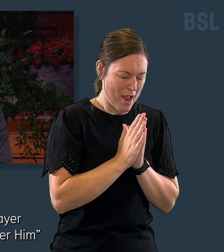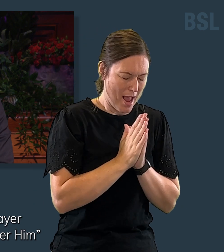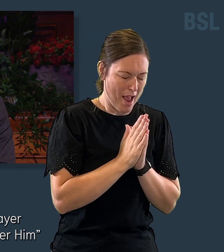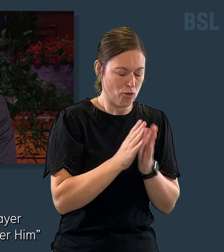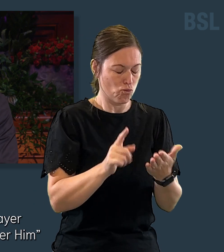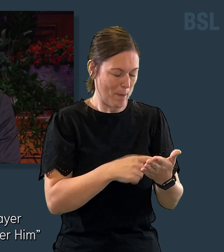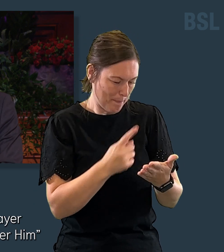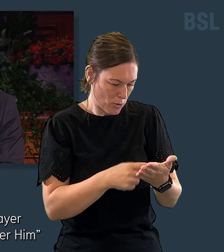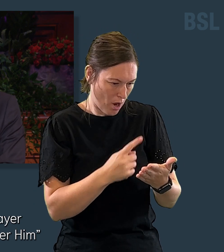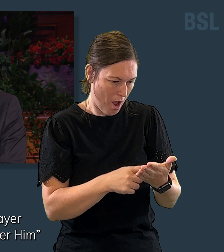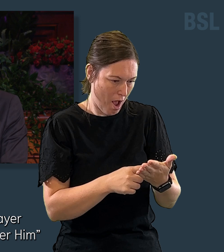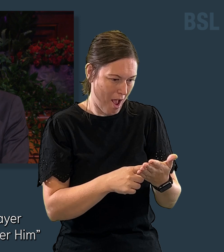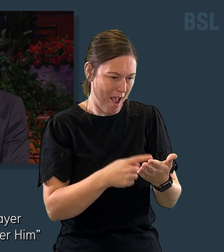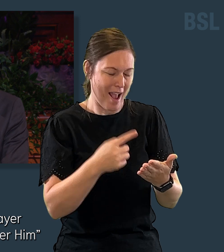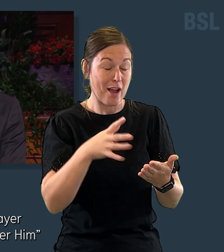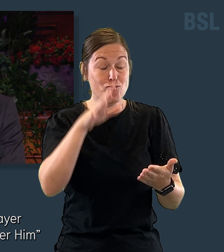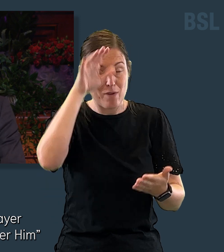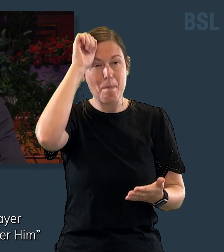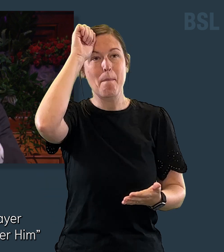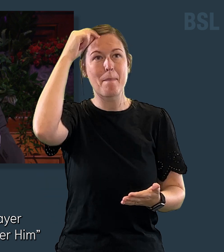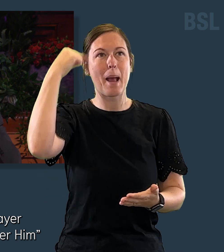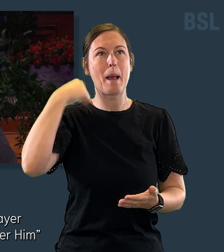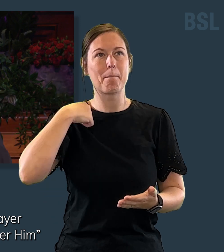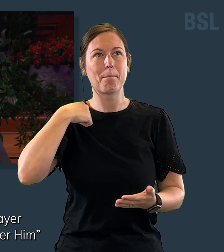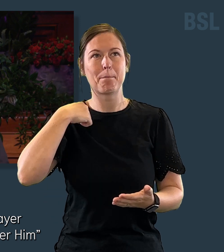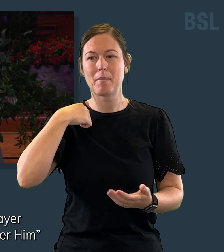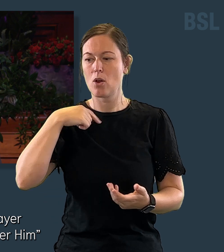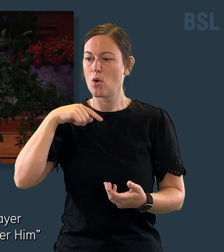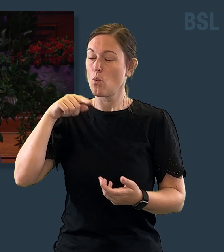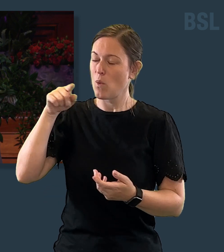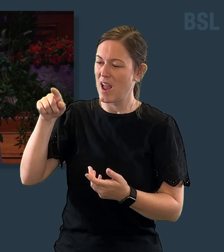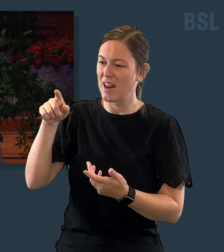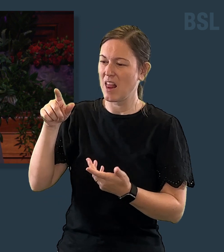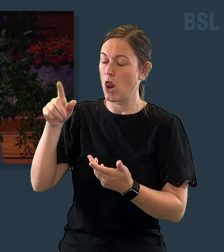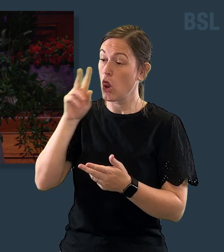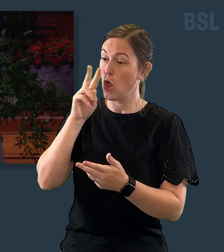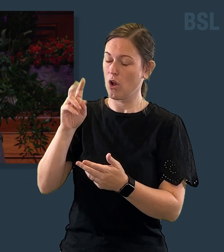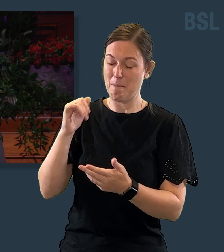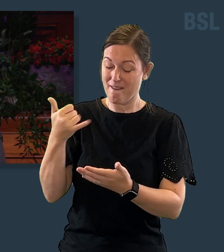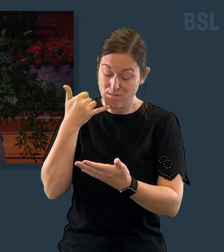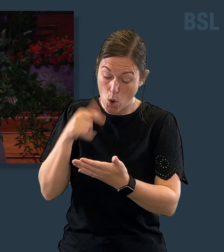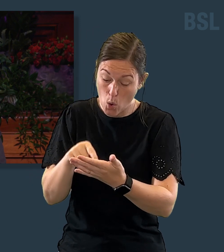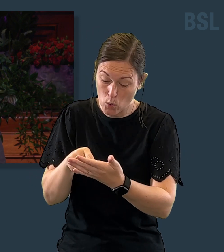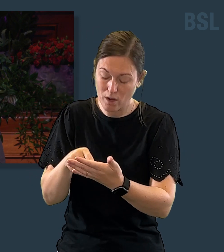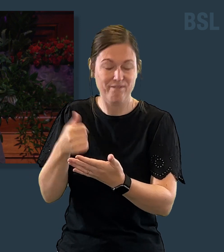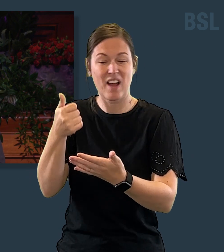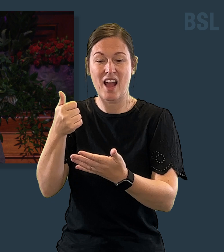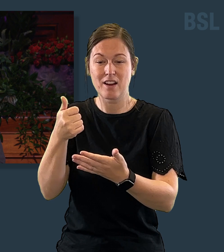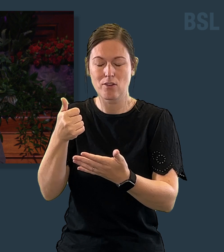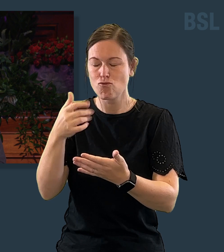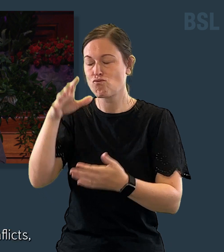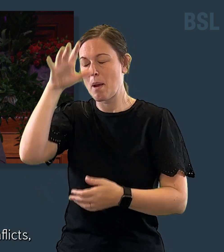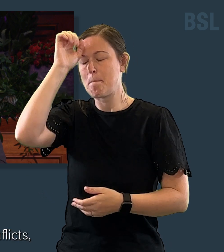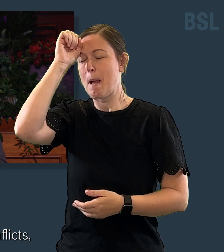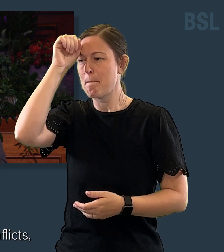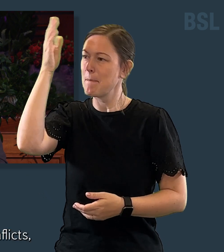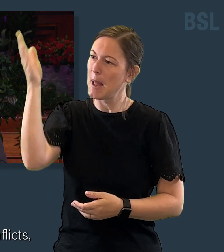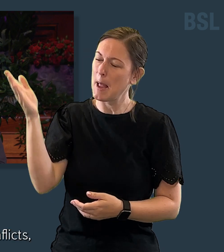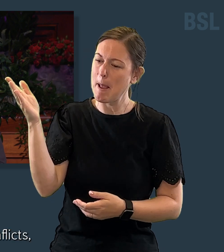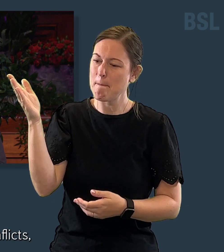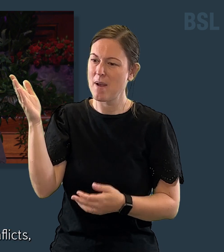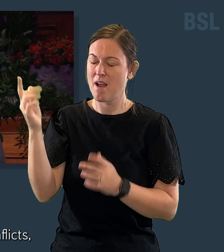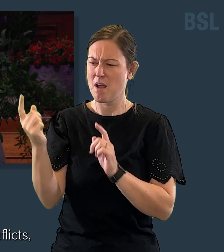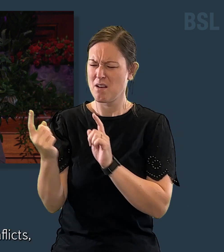my day with a prayer and a scripture, I can remember Him when I do look at my phone. I can